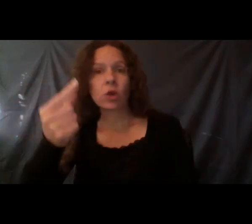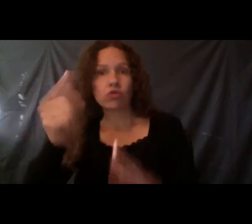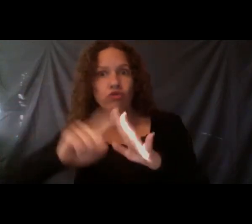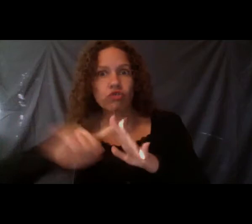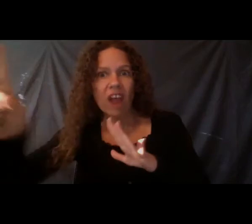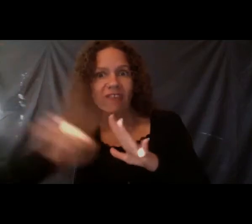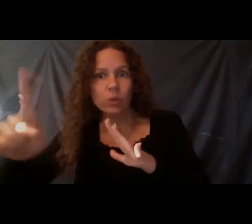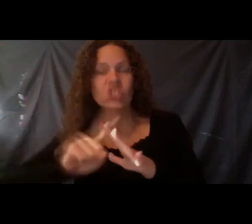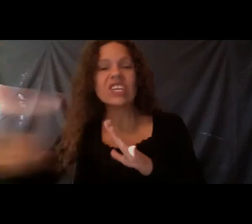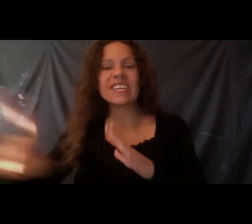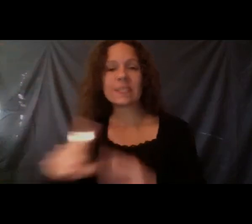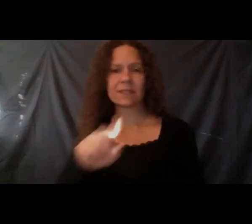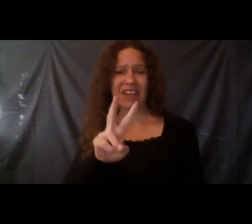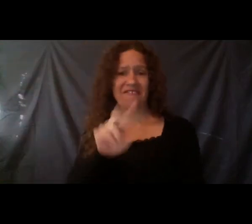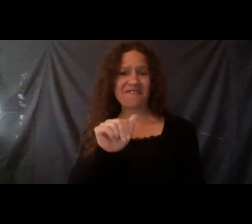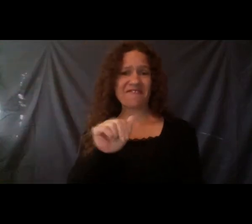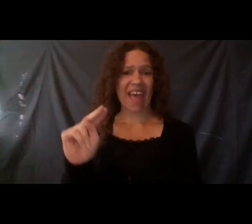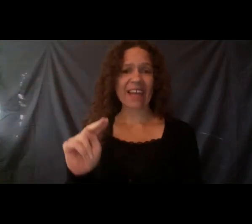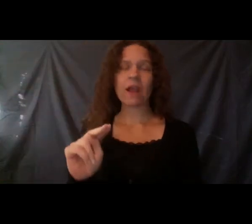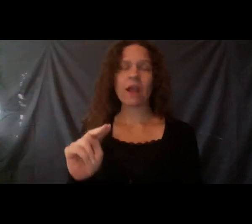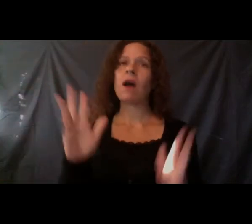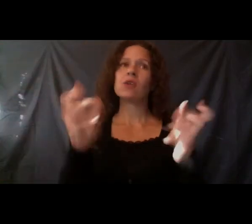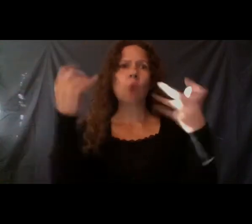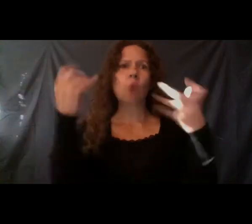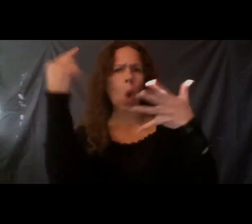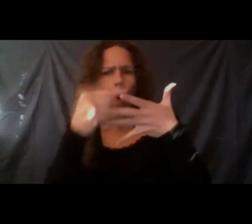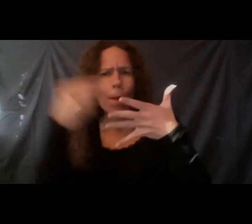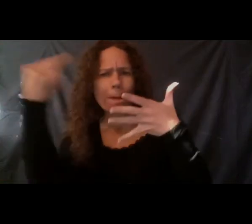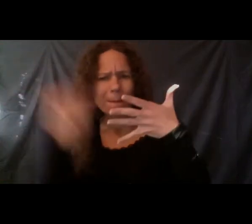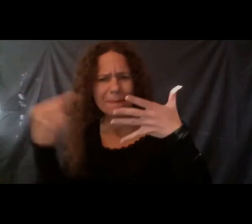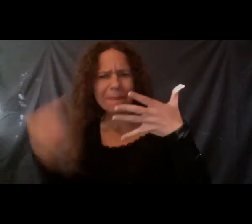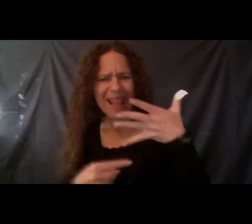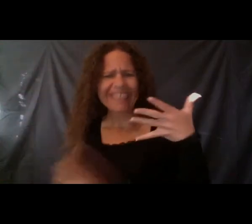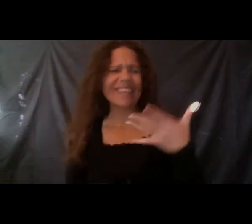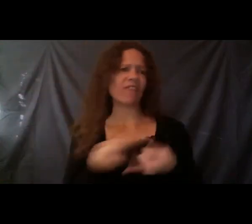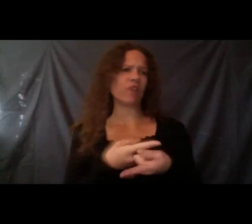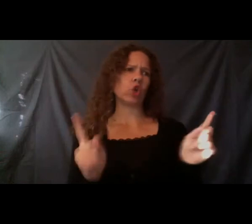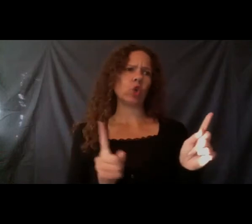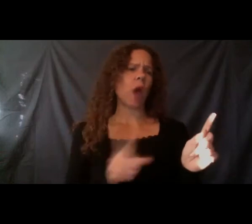Mai Vang. I'm just proud of so many of you who supported all of these